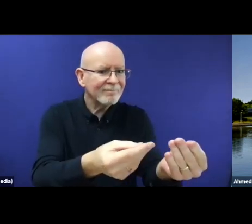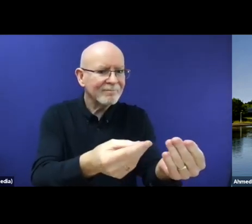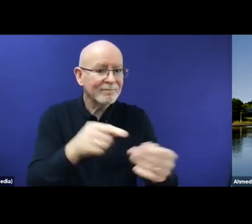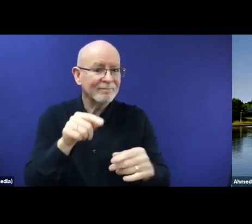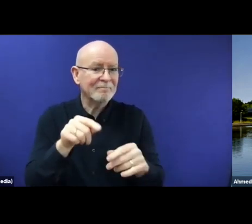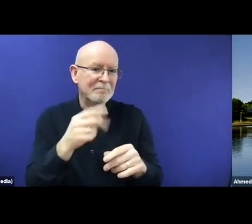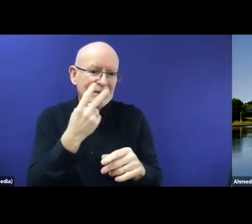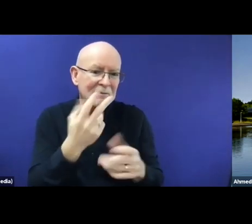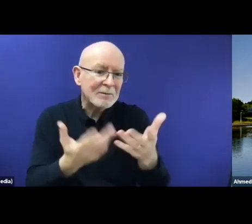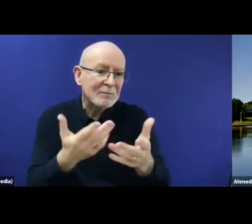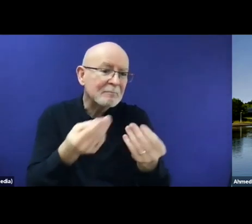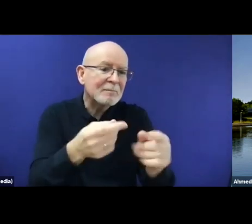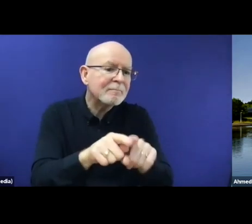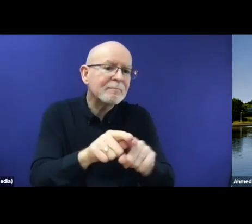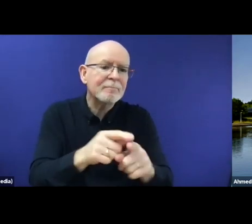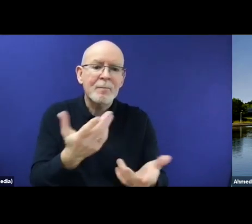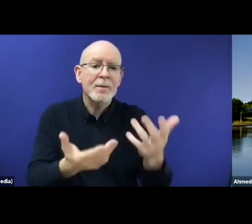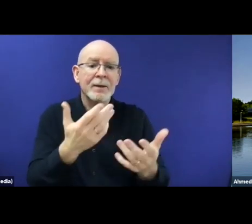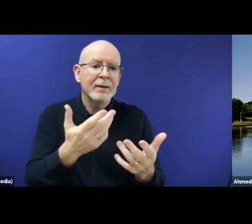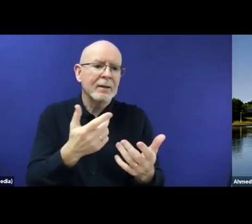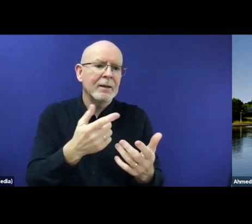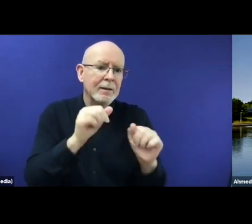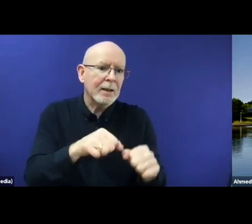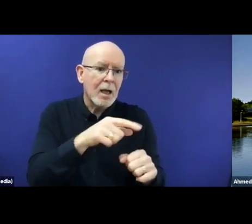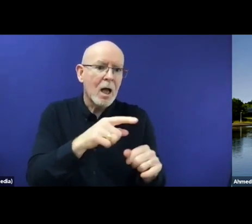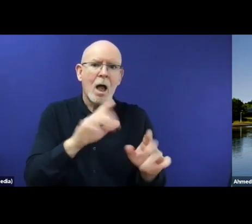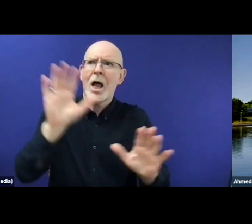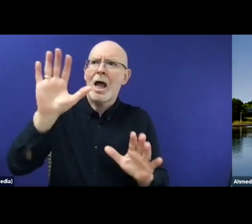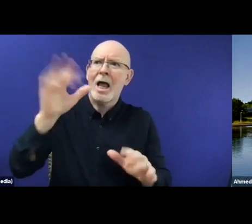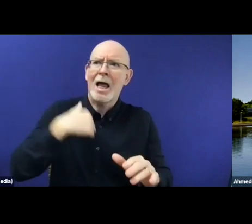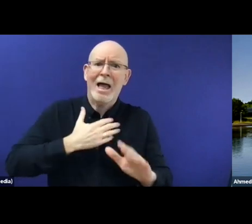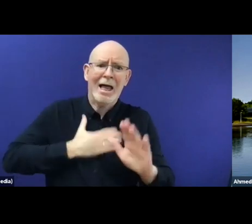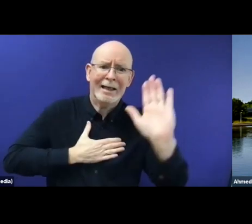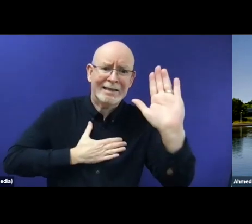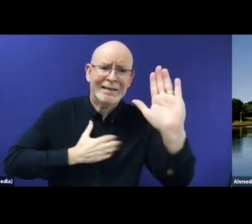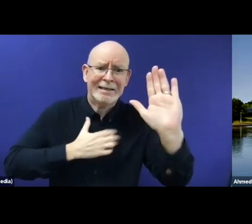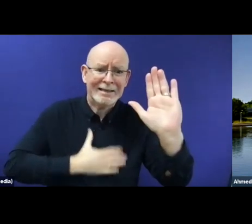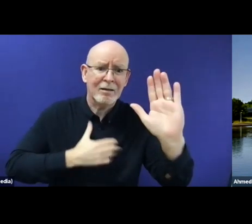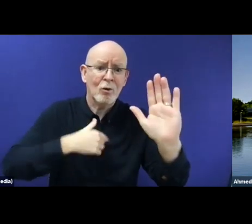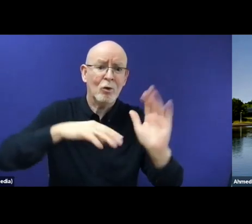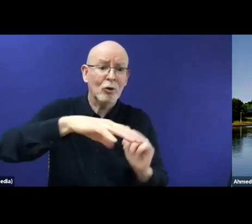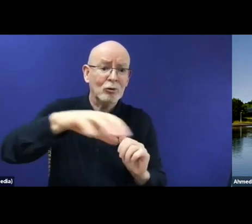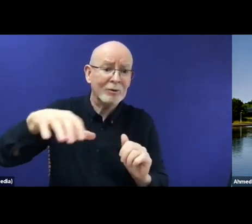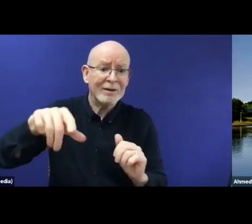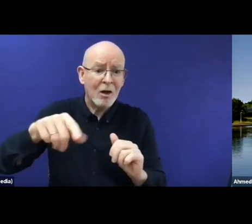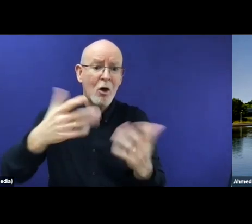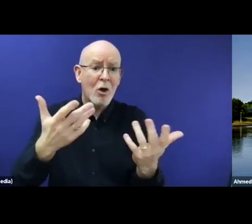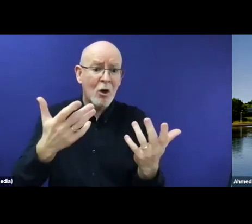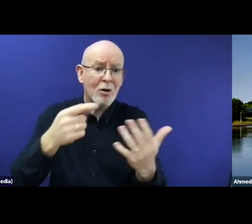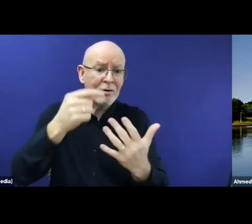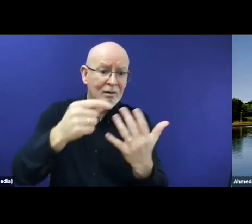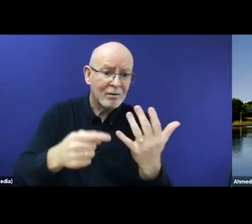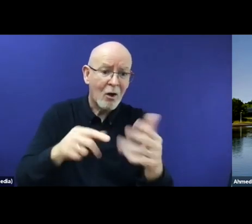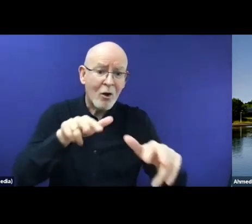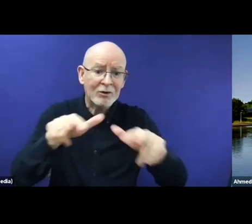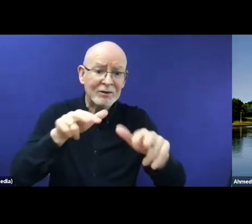occurred, to undertake country visits with the state's consent, and of course on those visits make a special, if you like, focus on this